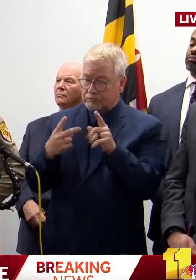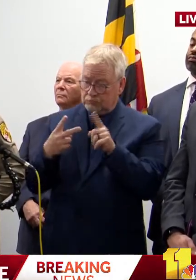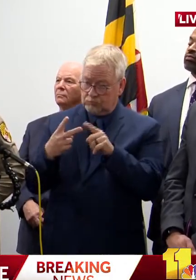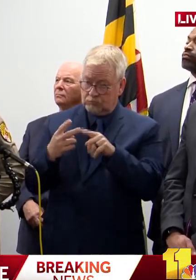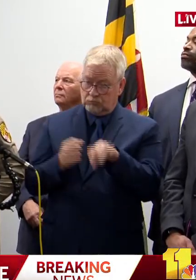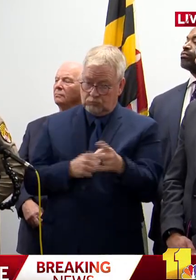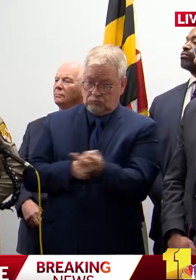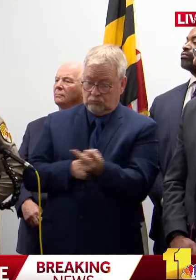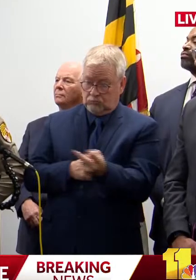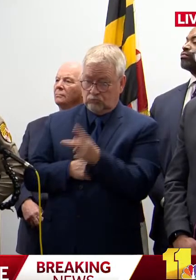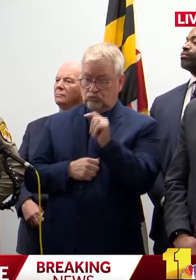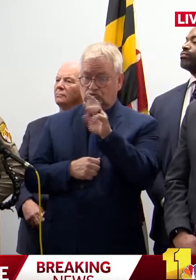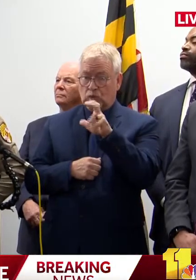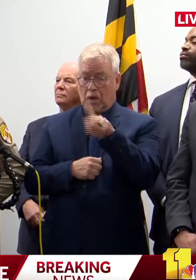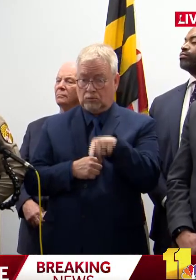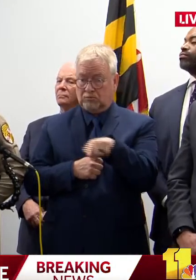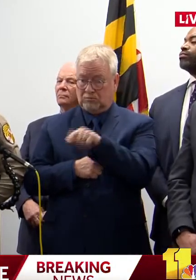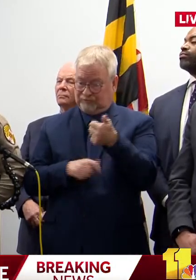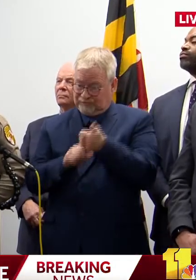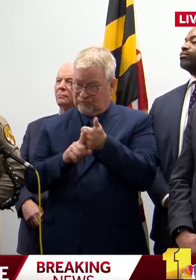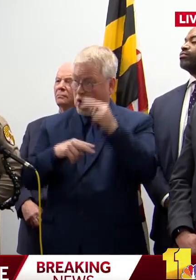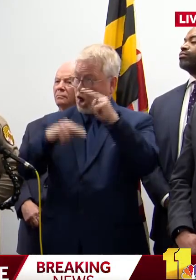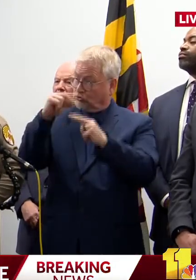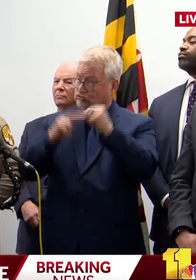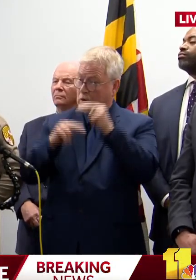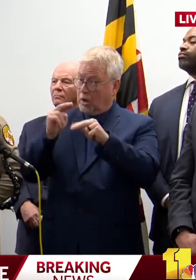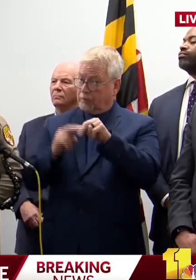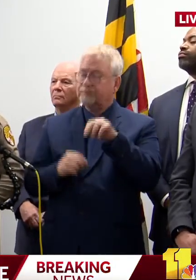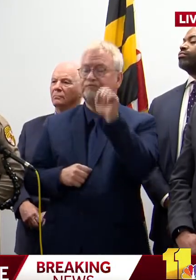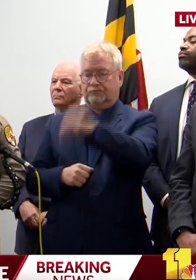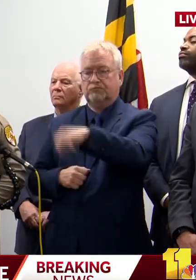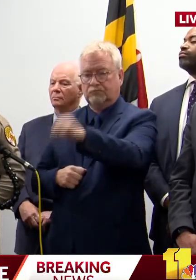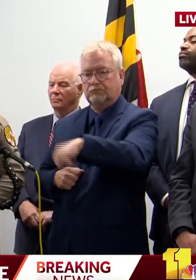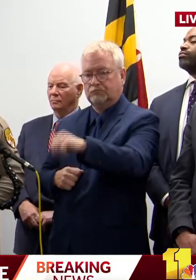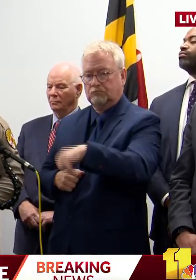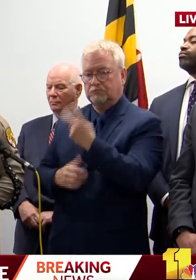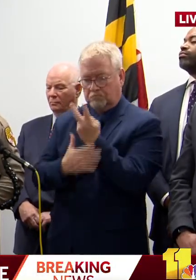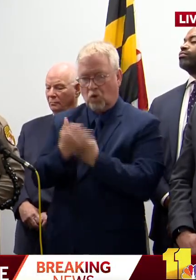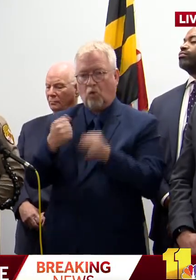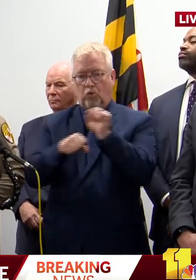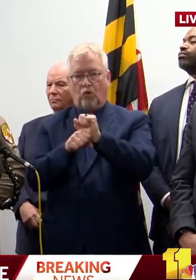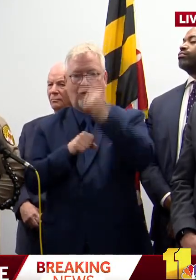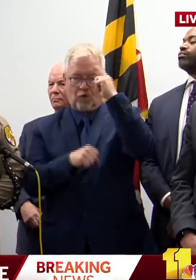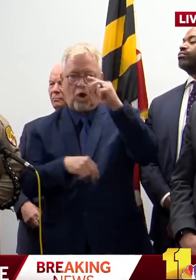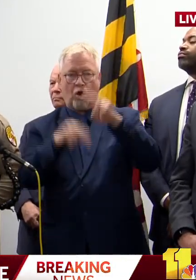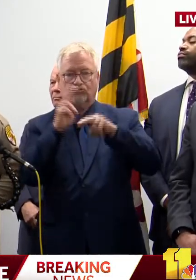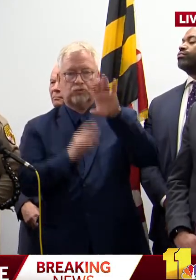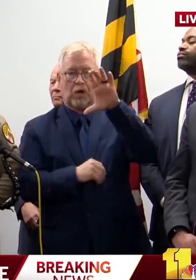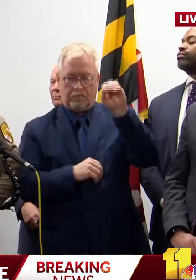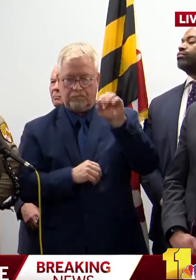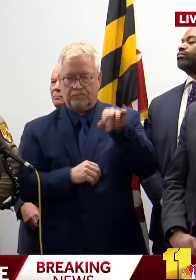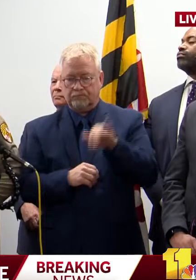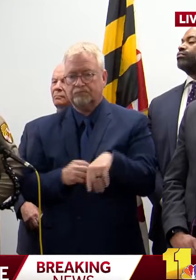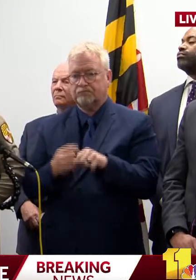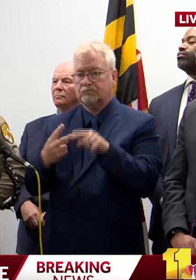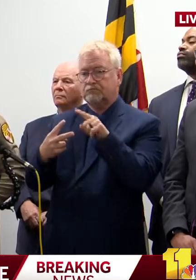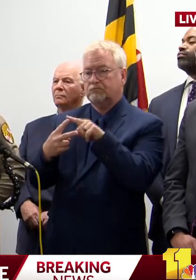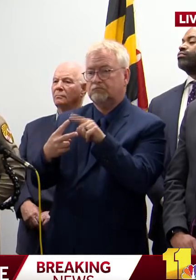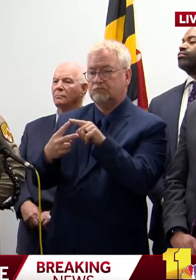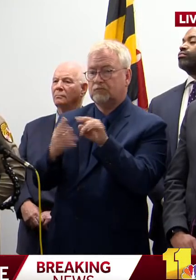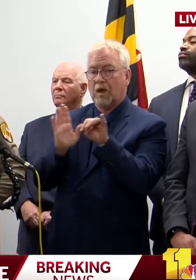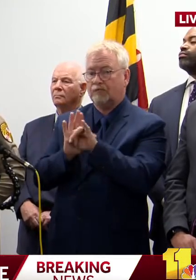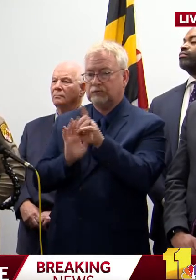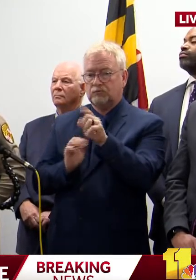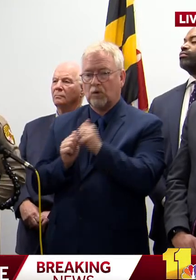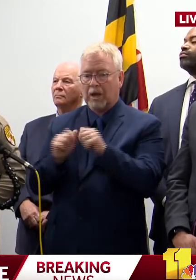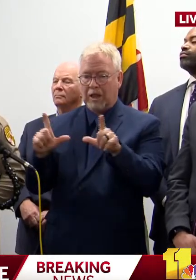of the construction workers, two of the six? They were both working for the construction company. One of the individuals was identified by a driver's license